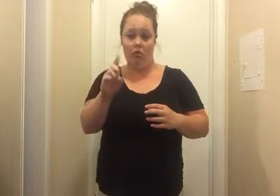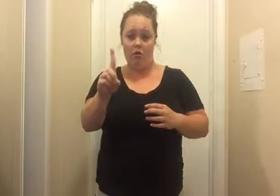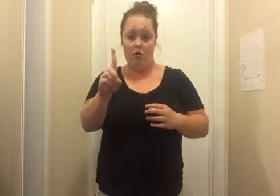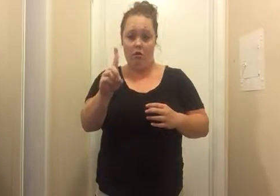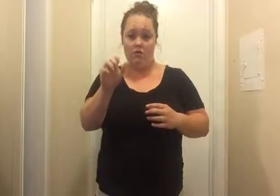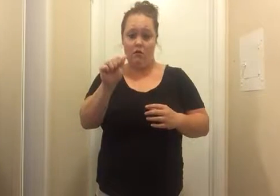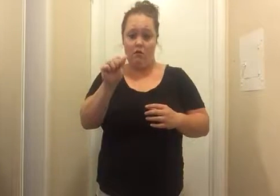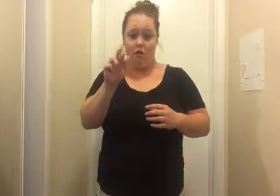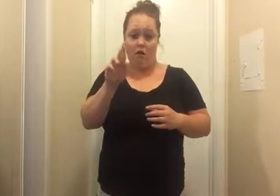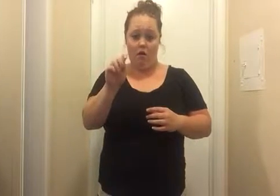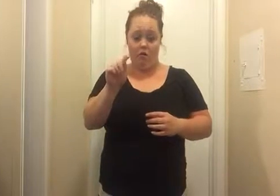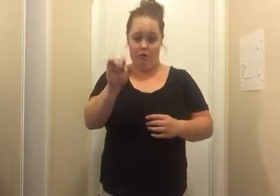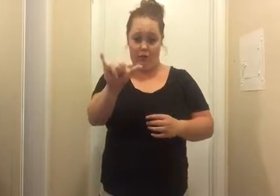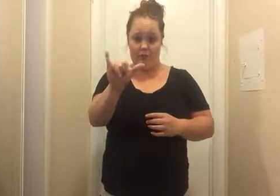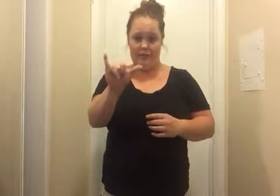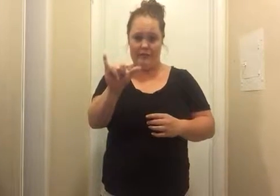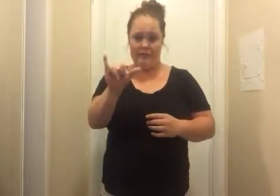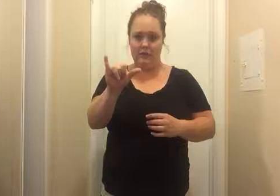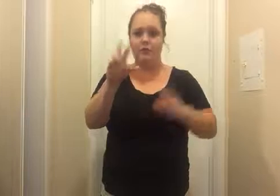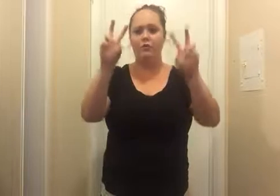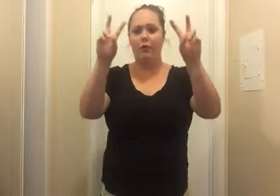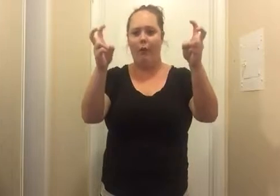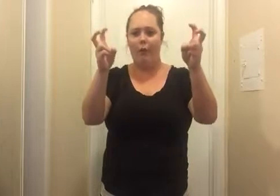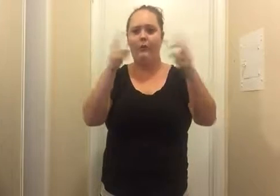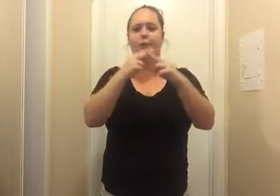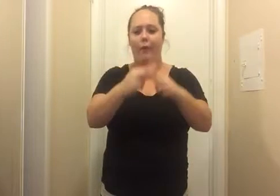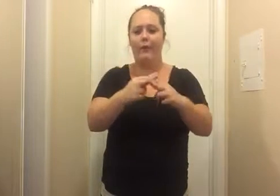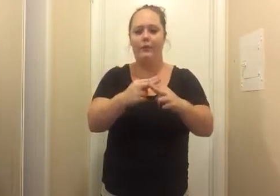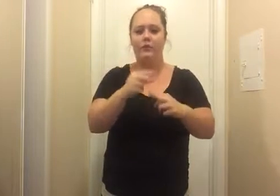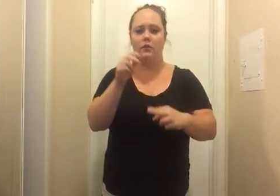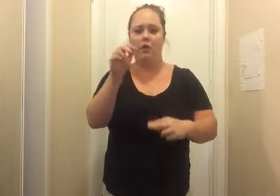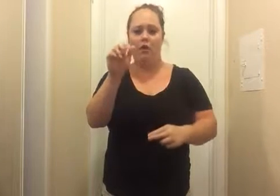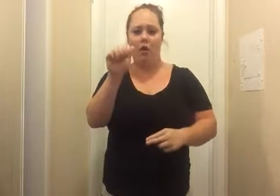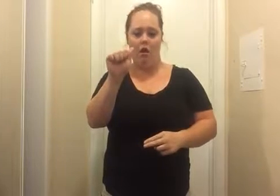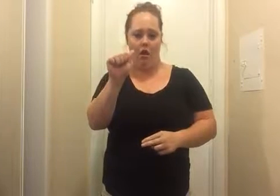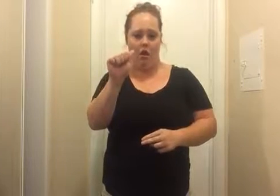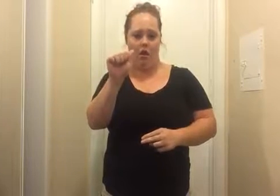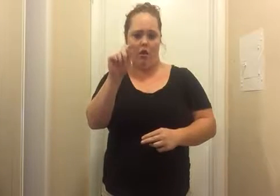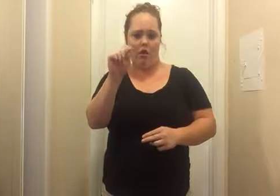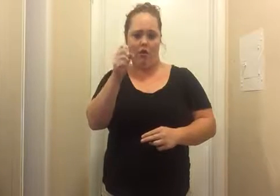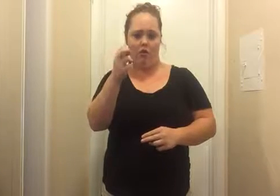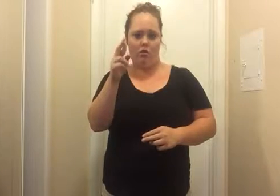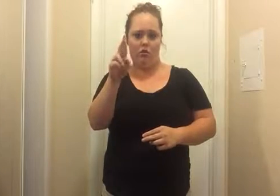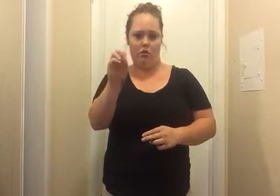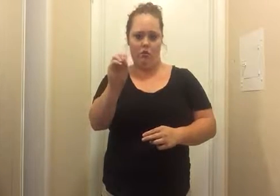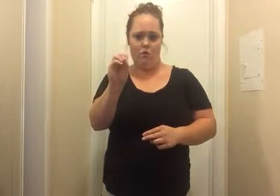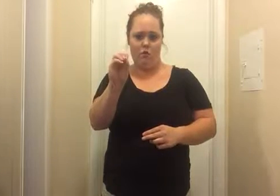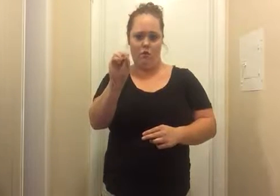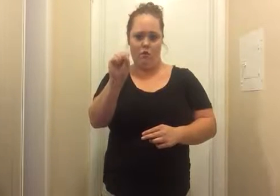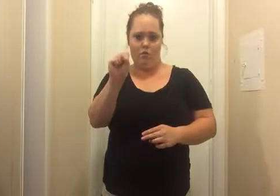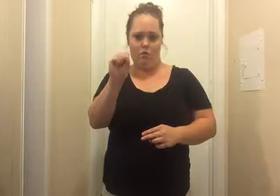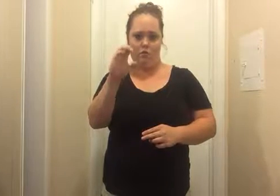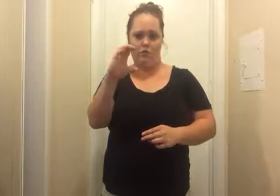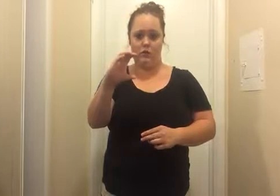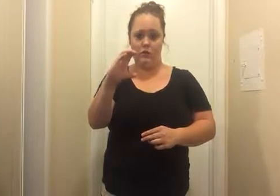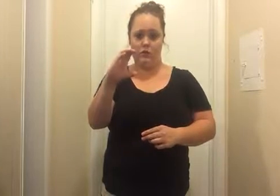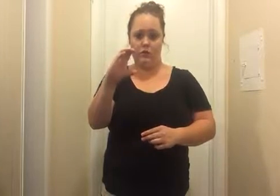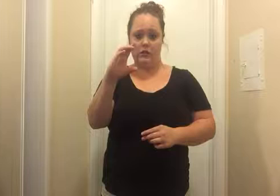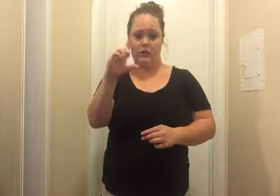atherosclerosis. And I'm not going to go into the details of how these arterial walls actually thicken. I could probably do a